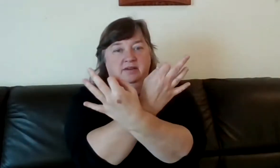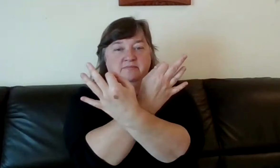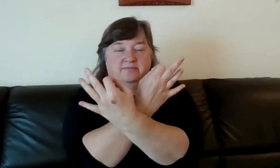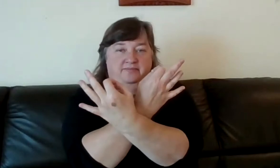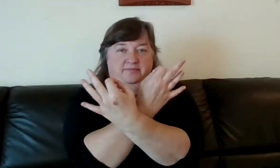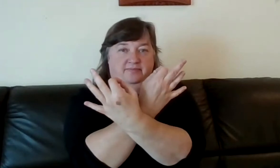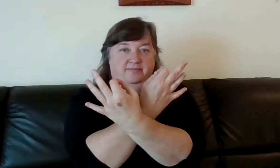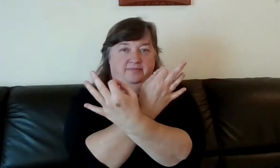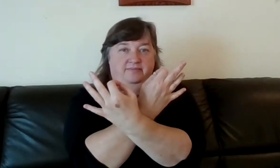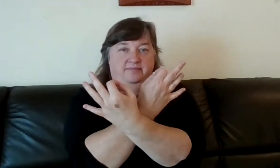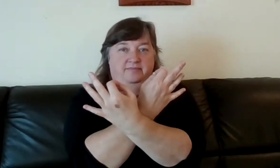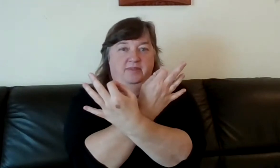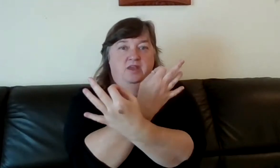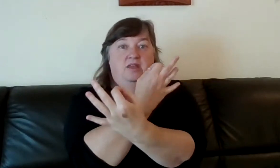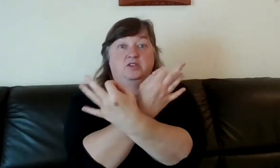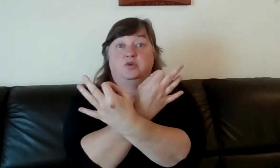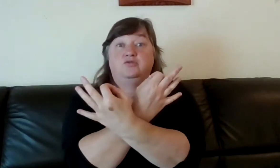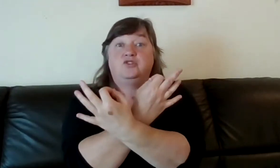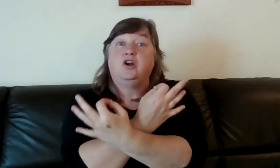them. This is where you start.